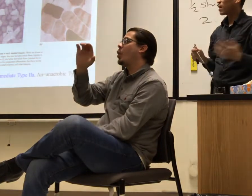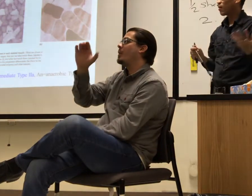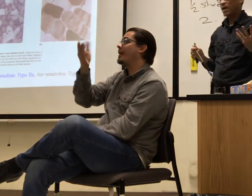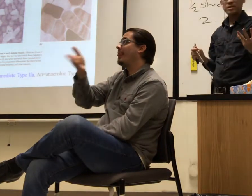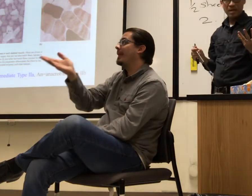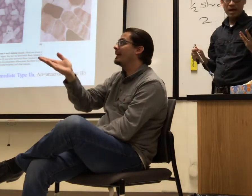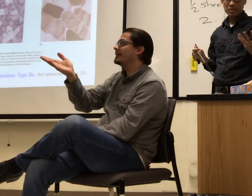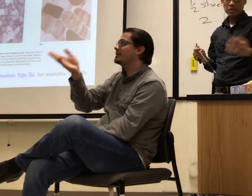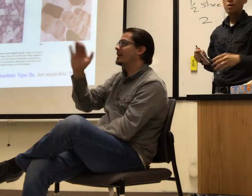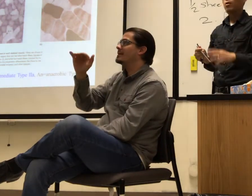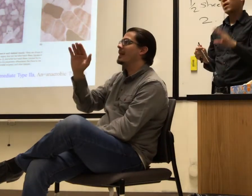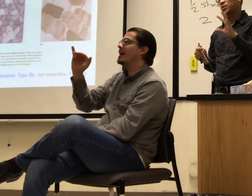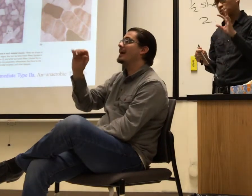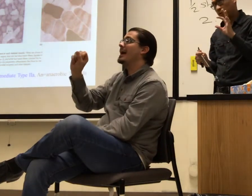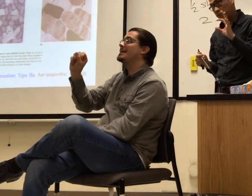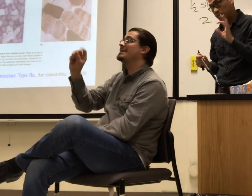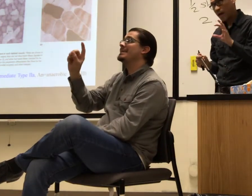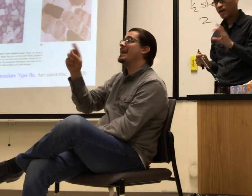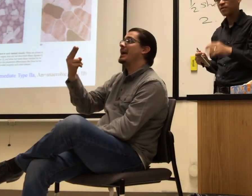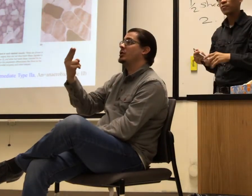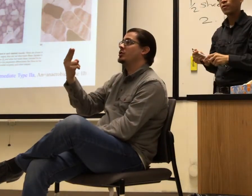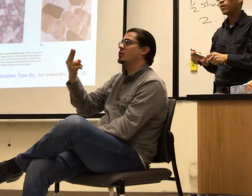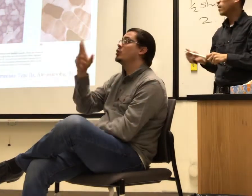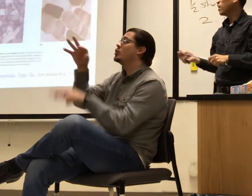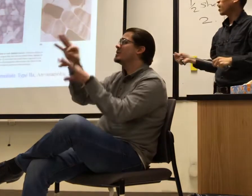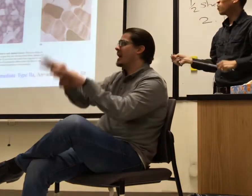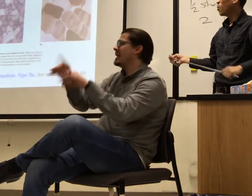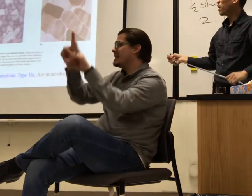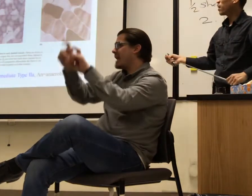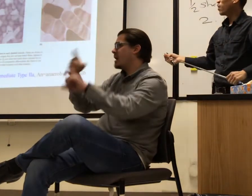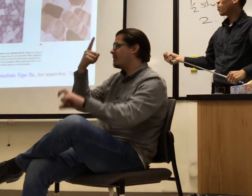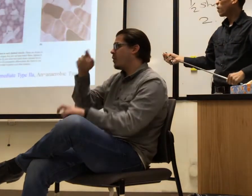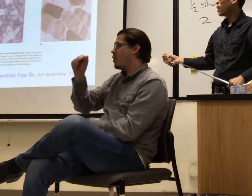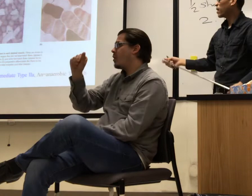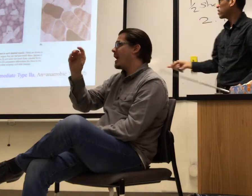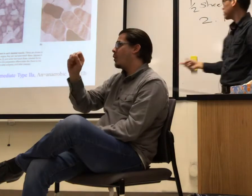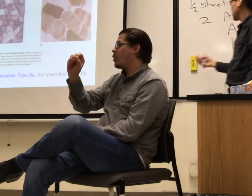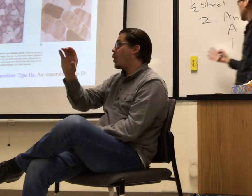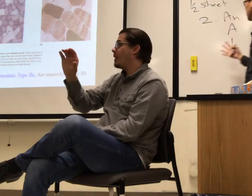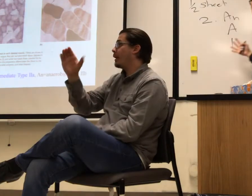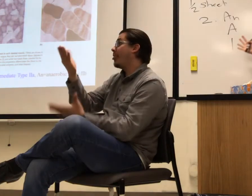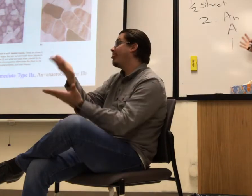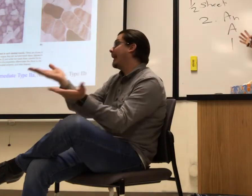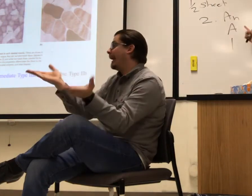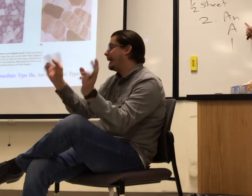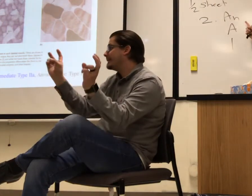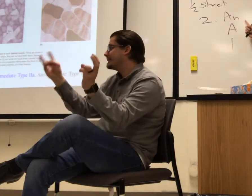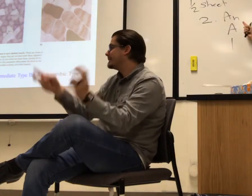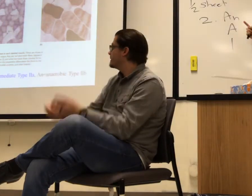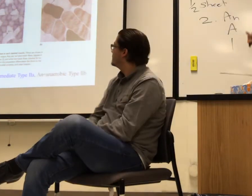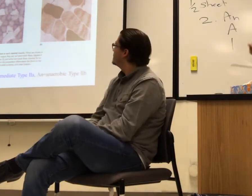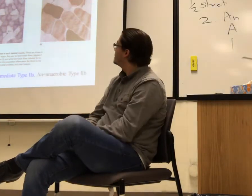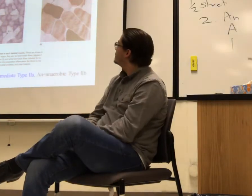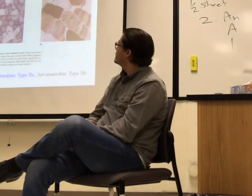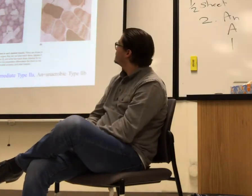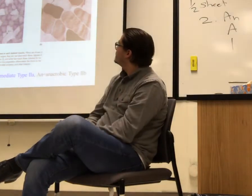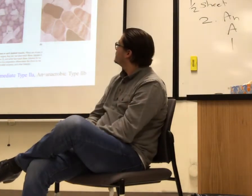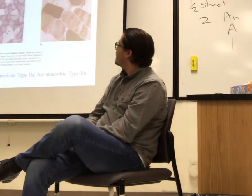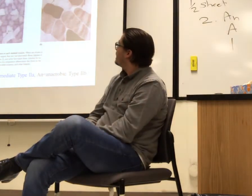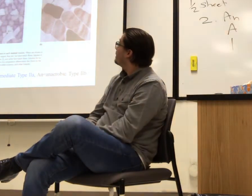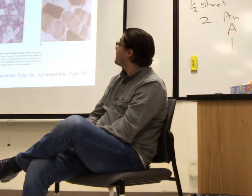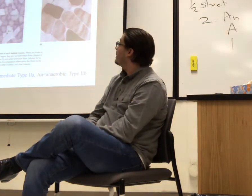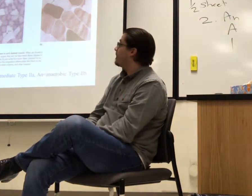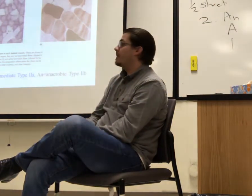That's our SDH. Okay, so you're staining for aerobic things. It looks like